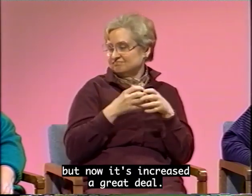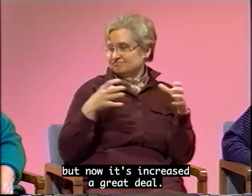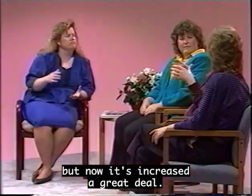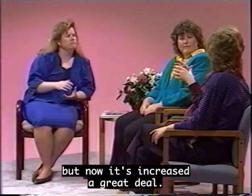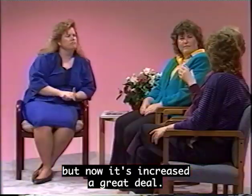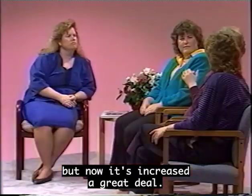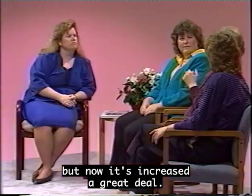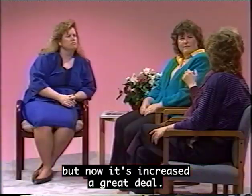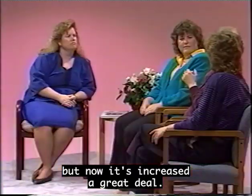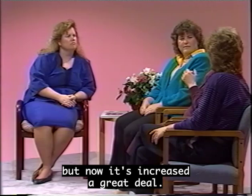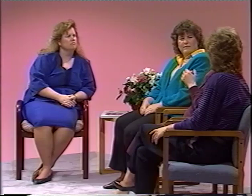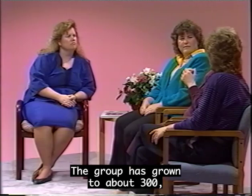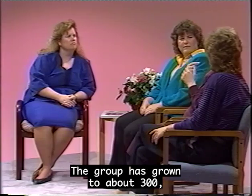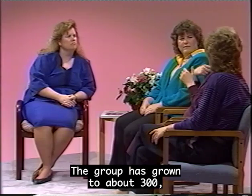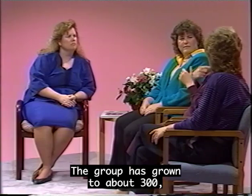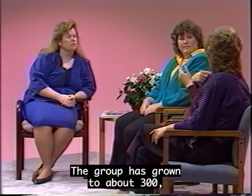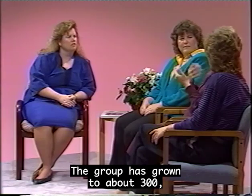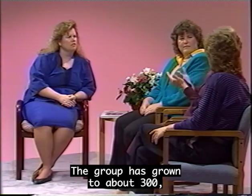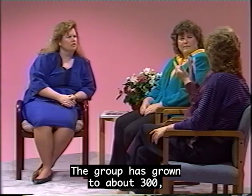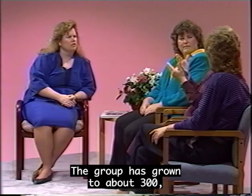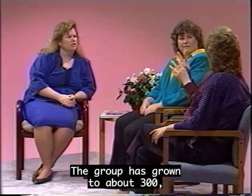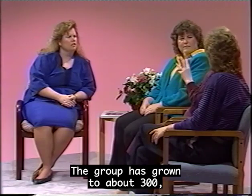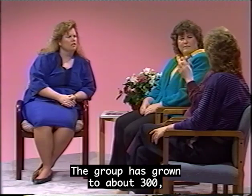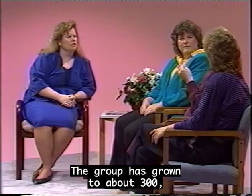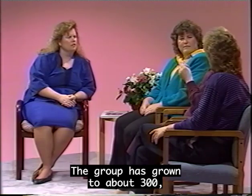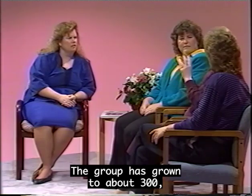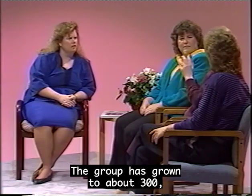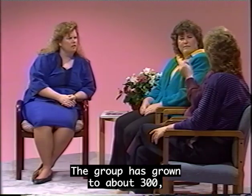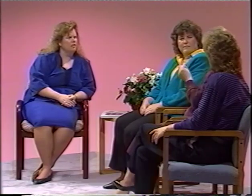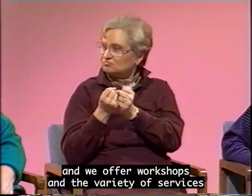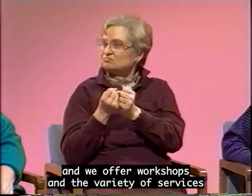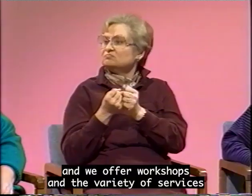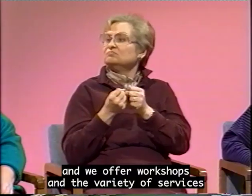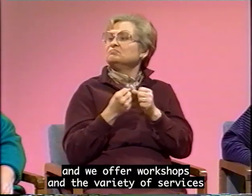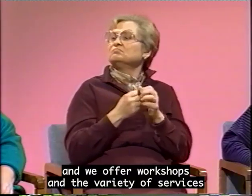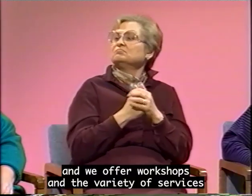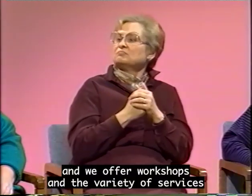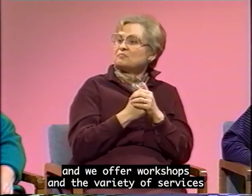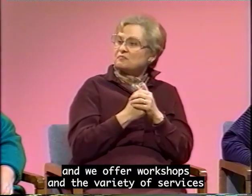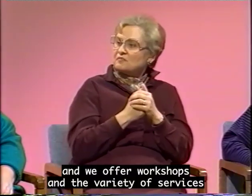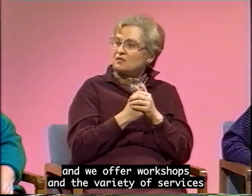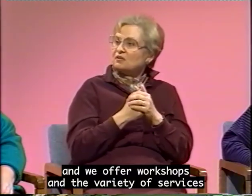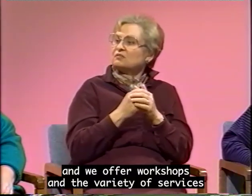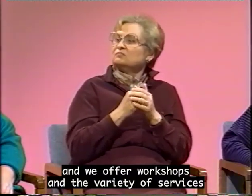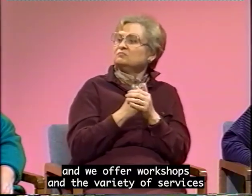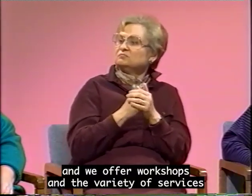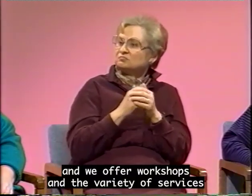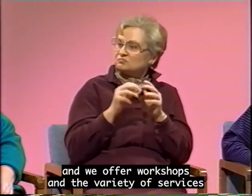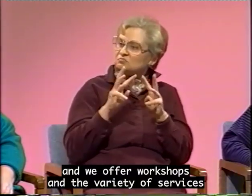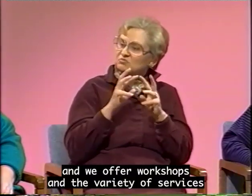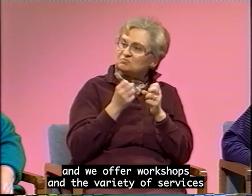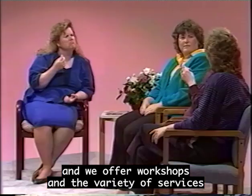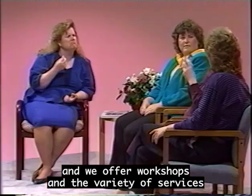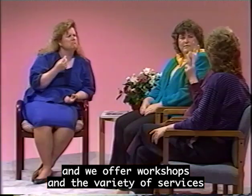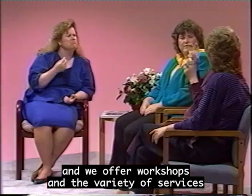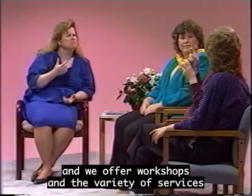a great deal. The group has grown to about 300. And we offer workshops, and the